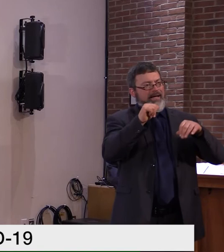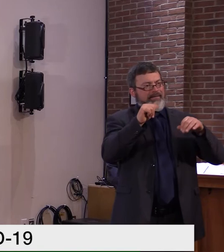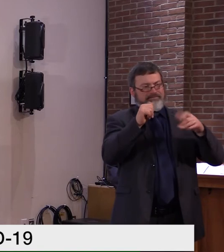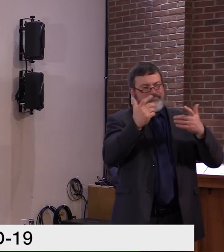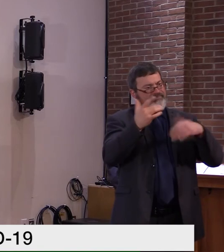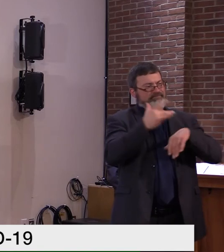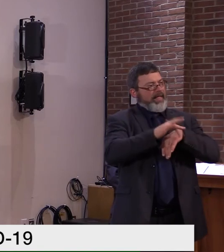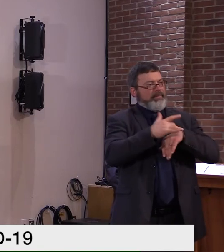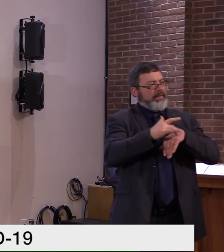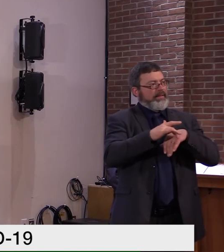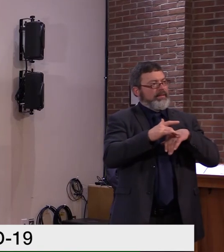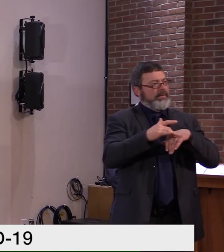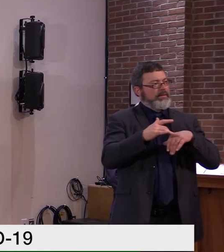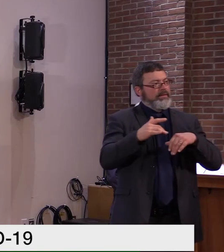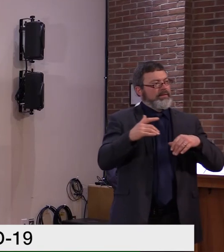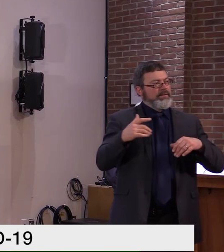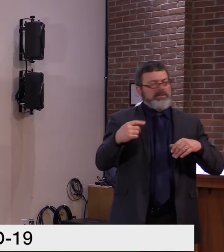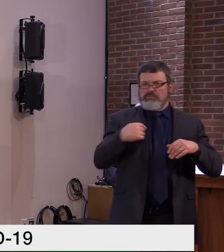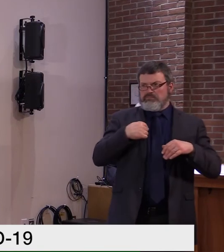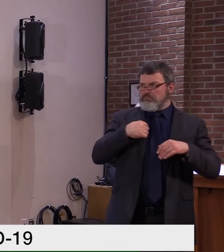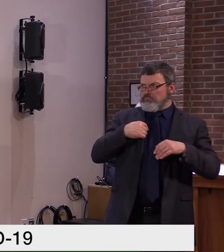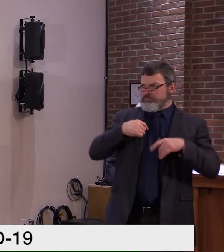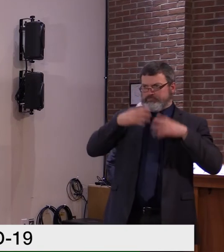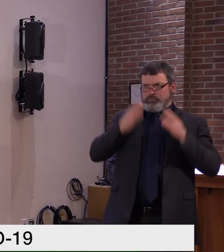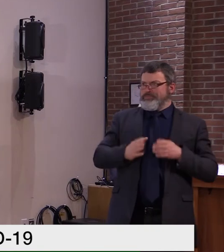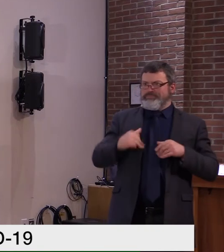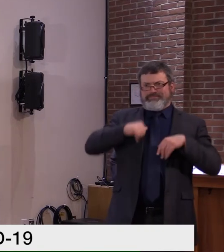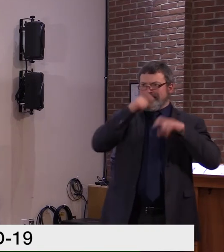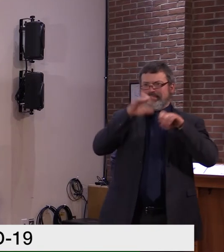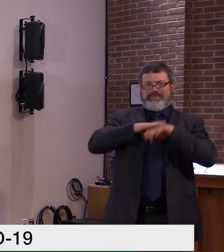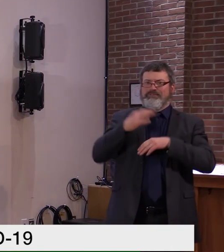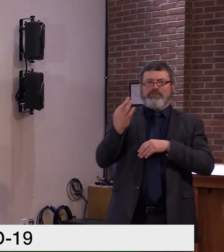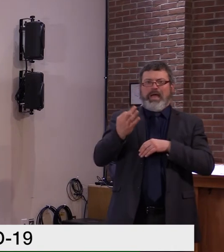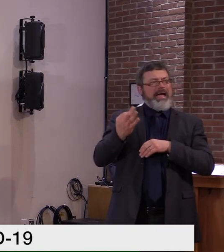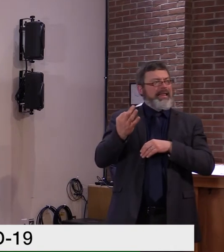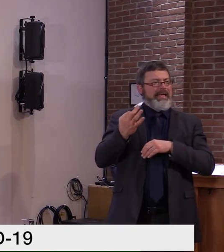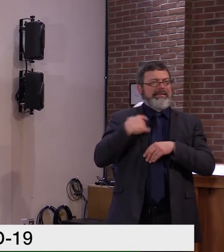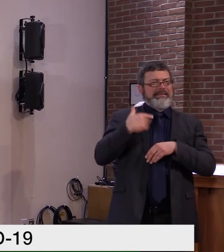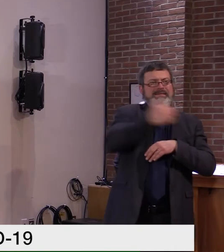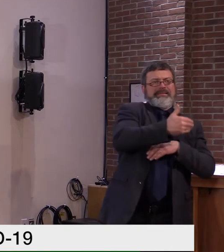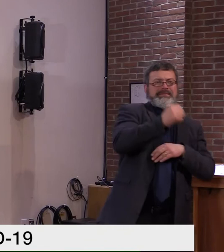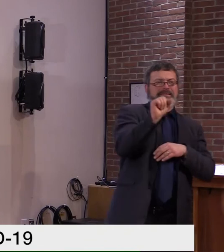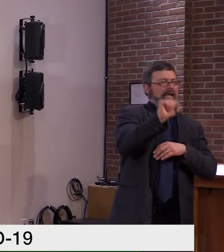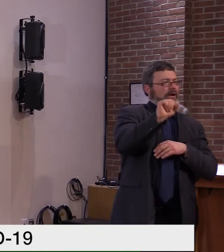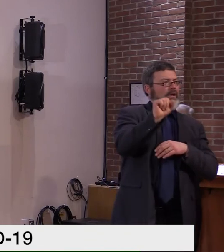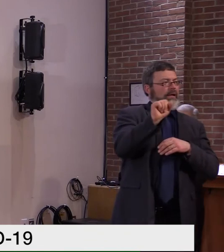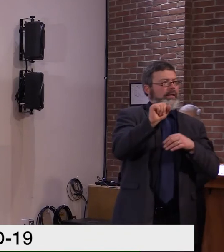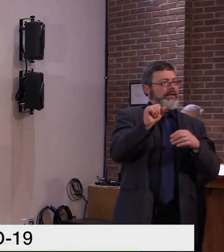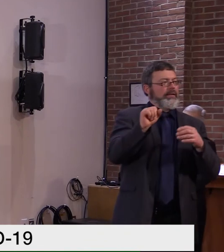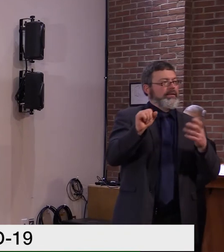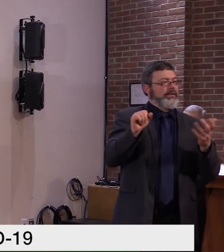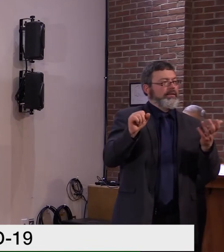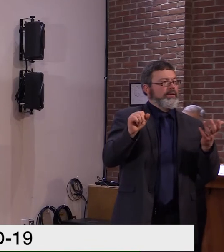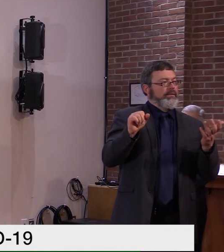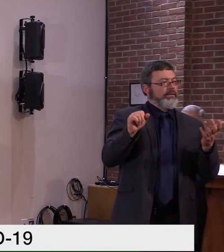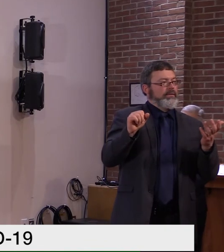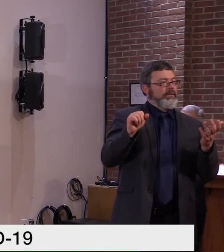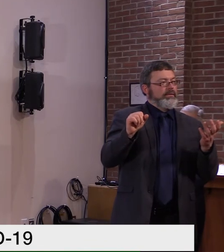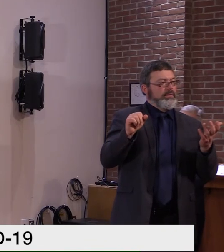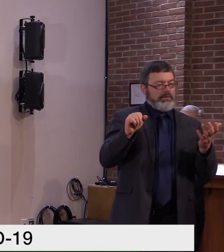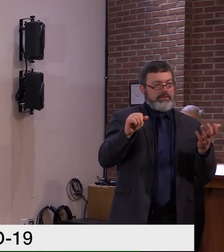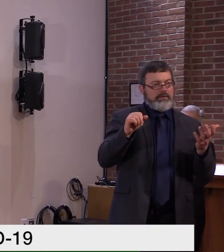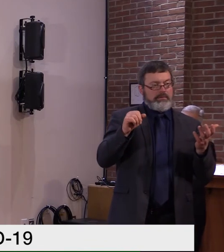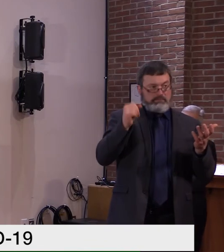and they wouldn't be getting a test from their Friday test, when in fact this person never had a test on Friday. But you were sending emails,